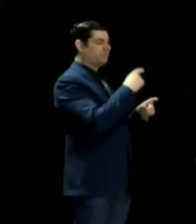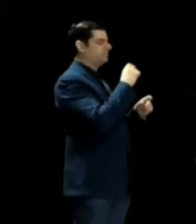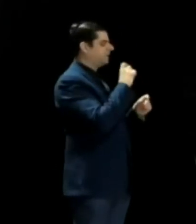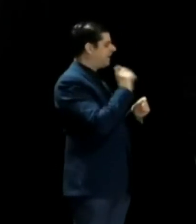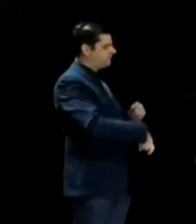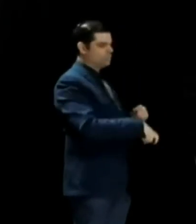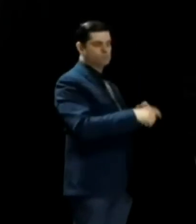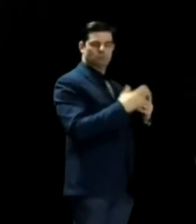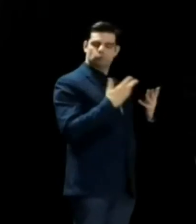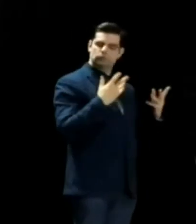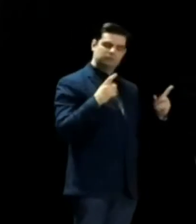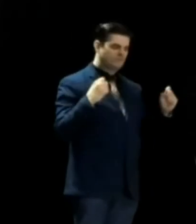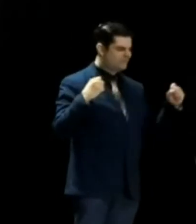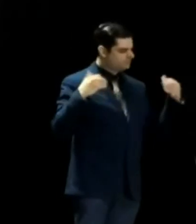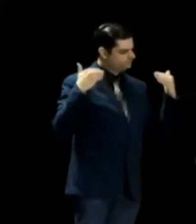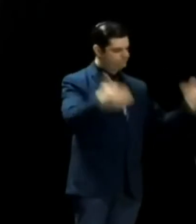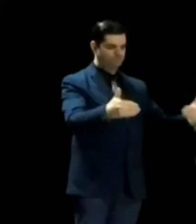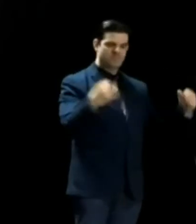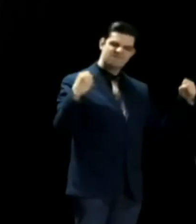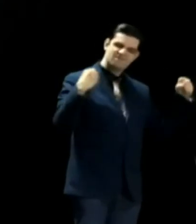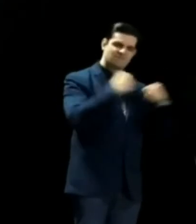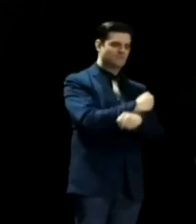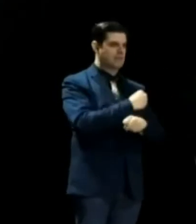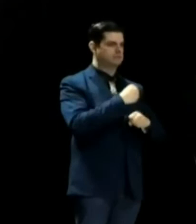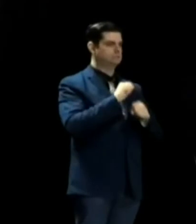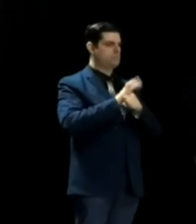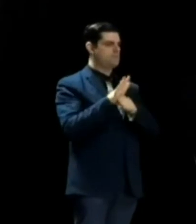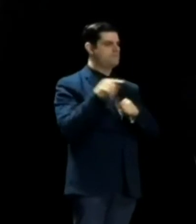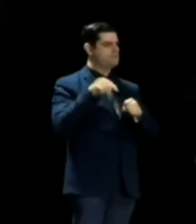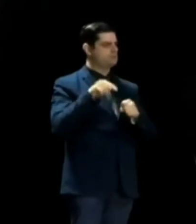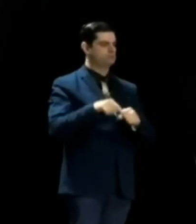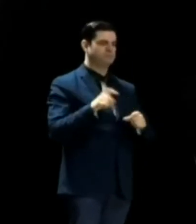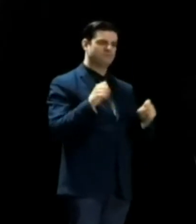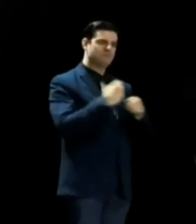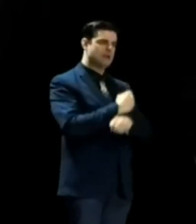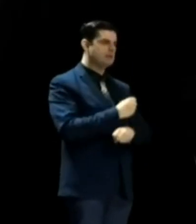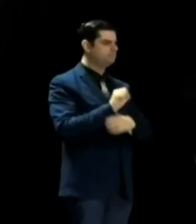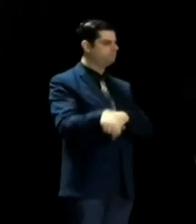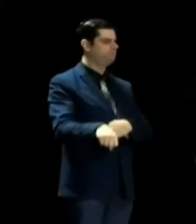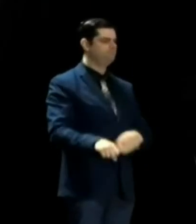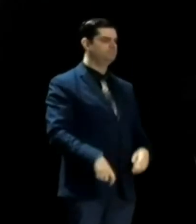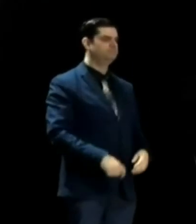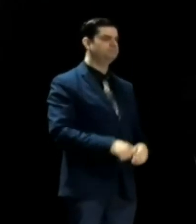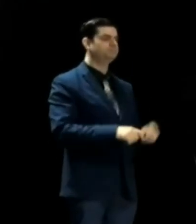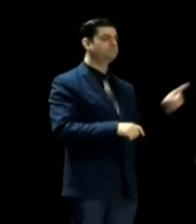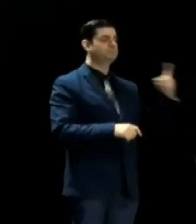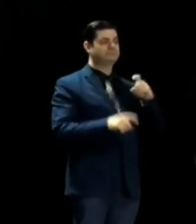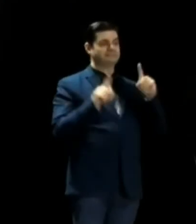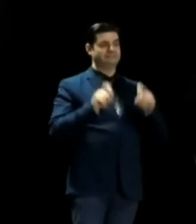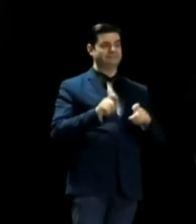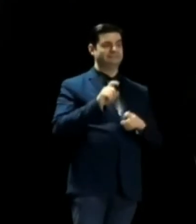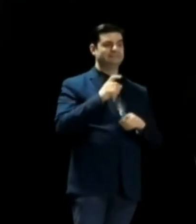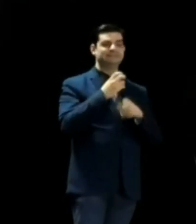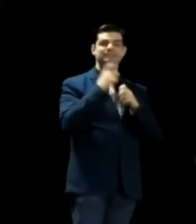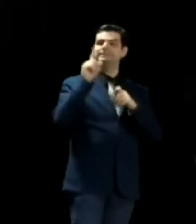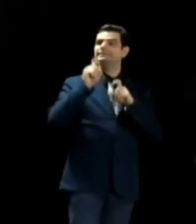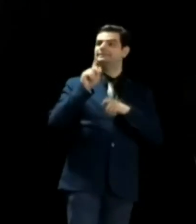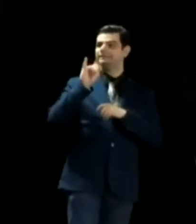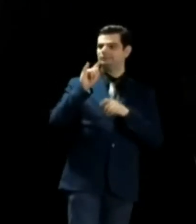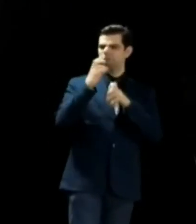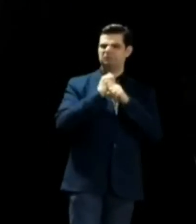senior populations now. Where do you get the test kits from now? That was a big struggle a few weeks Yep. ago. Yeah, we work with different